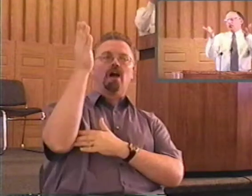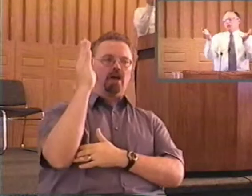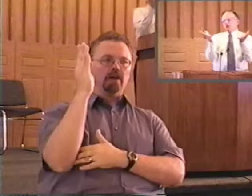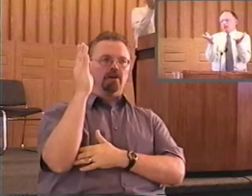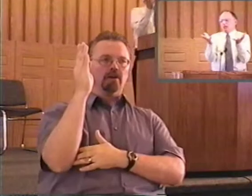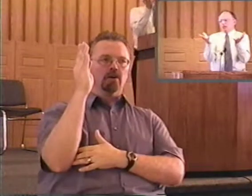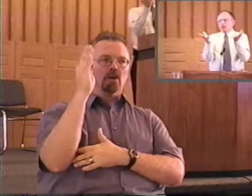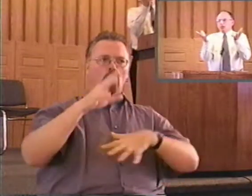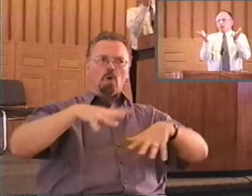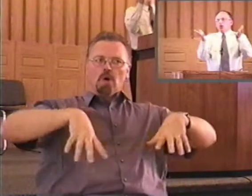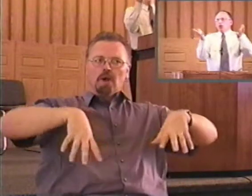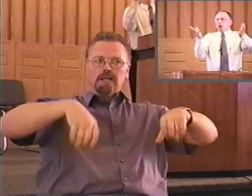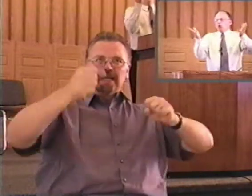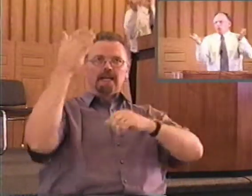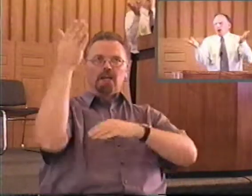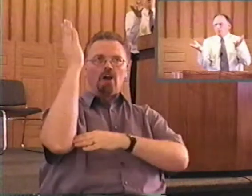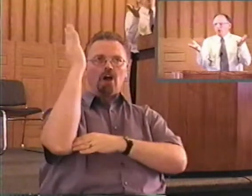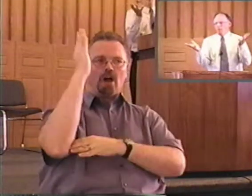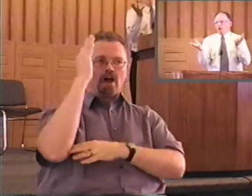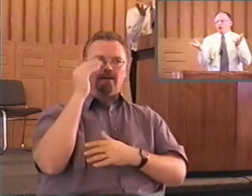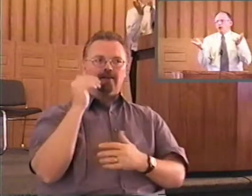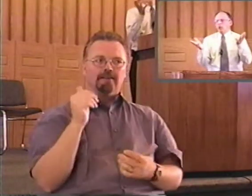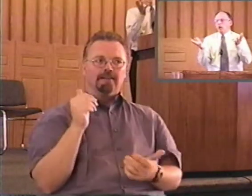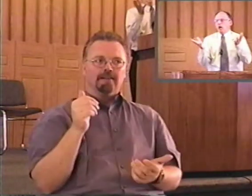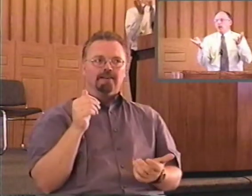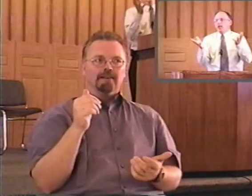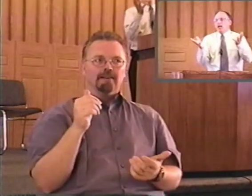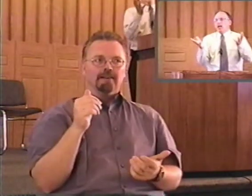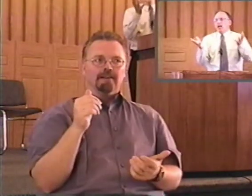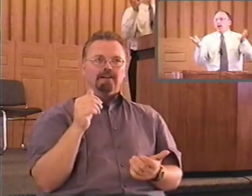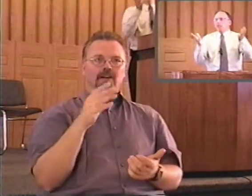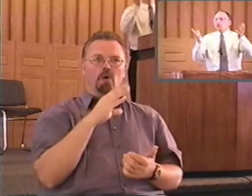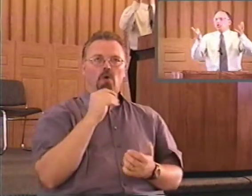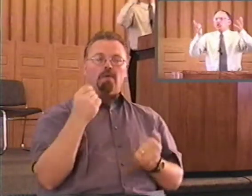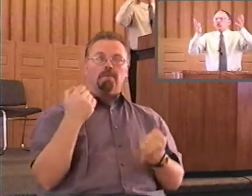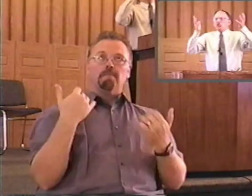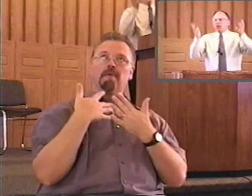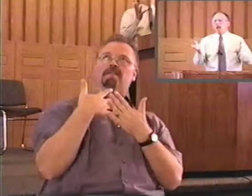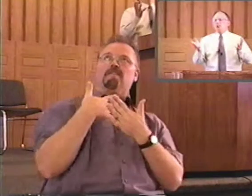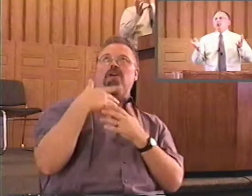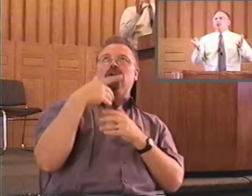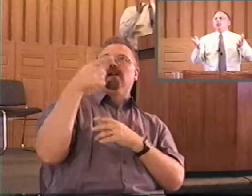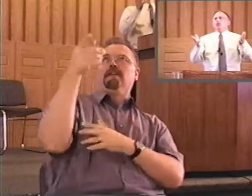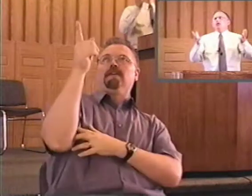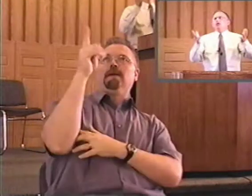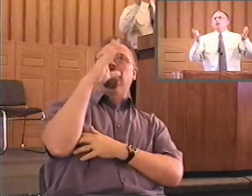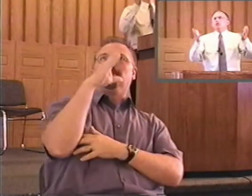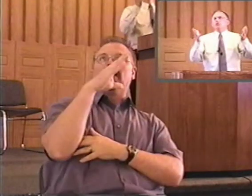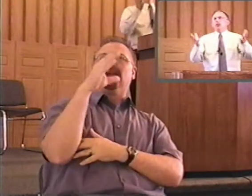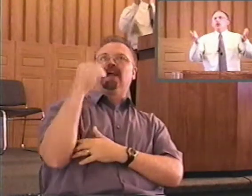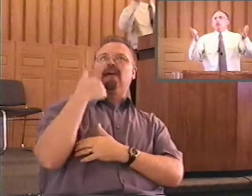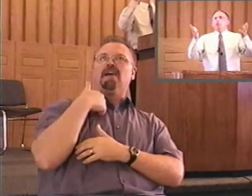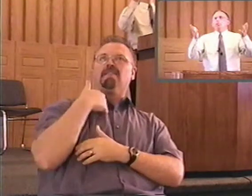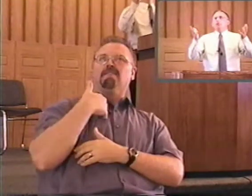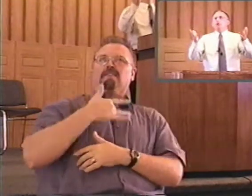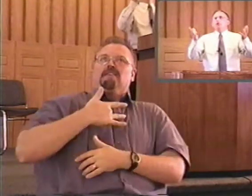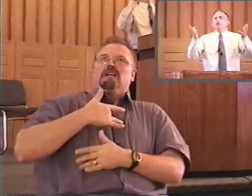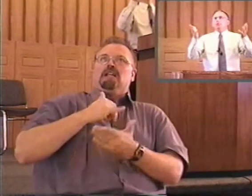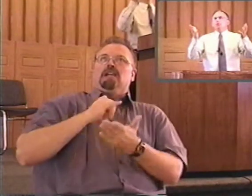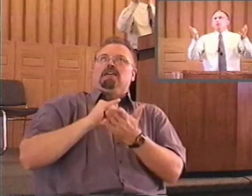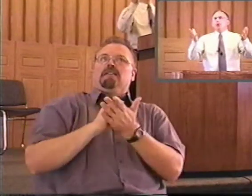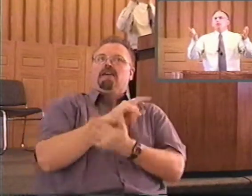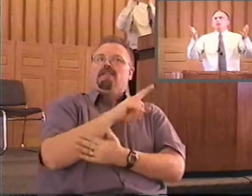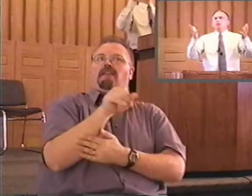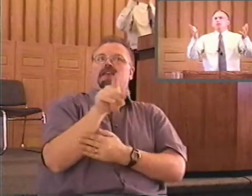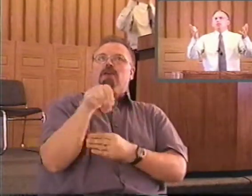God into consideration. Tremble before God. Have a sense that they will be